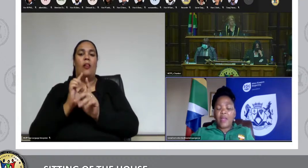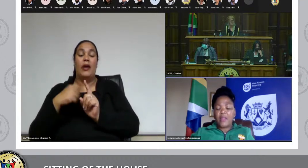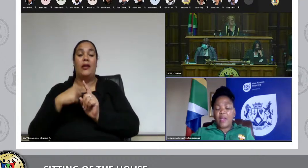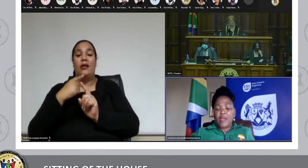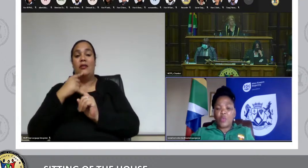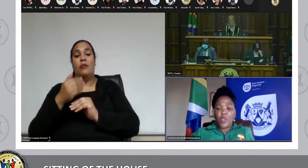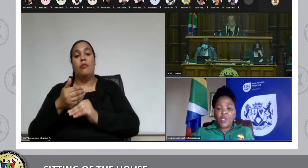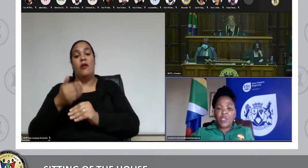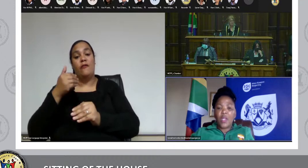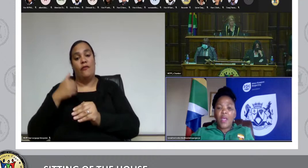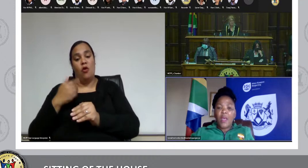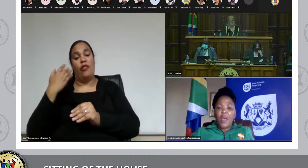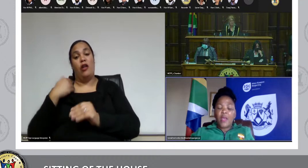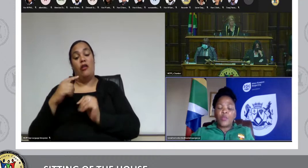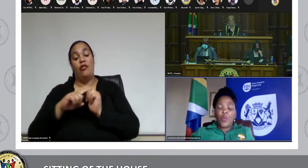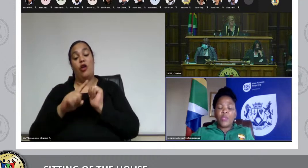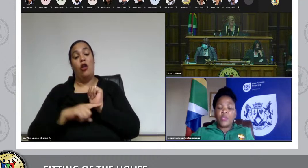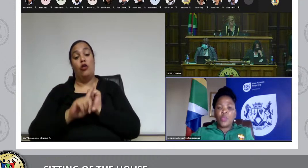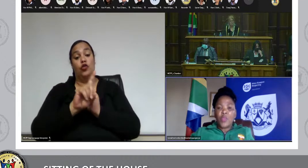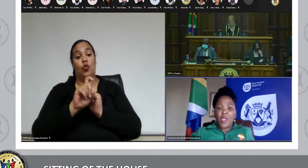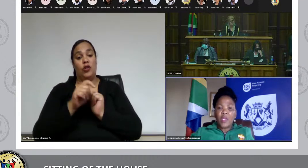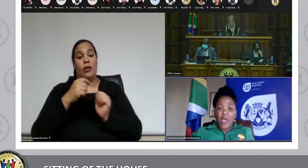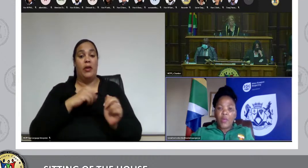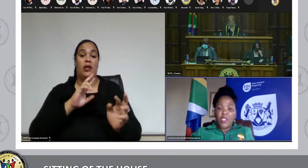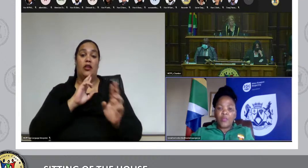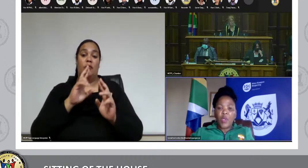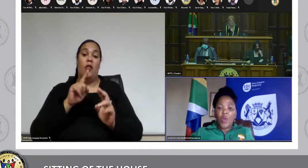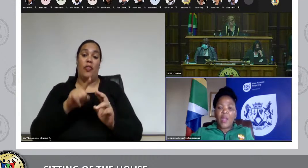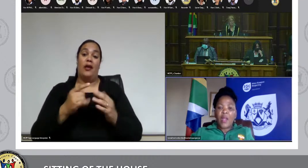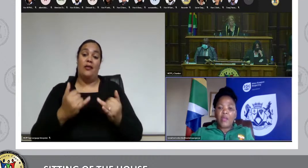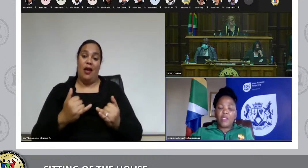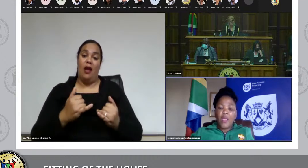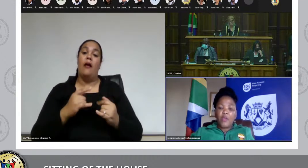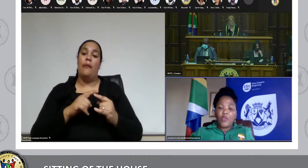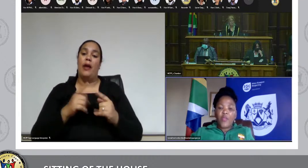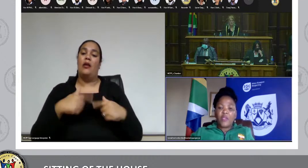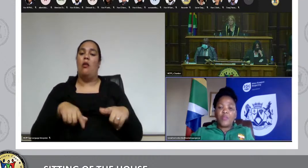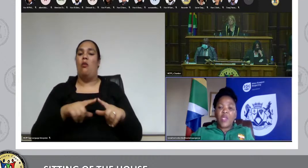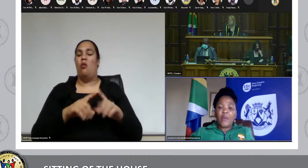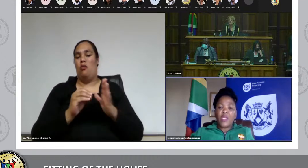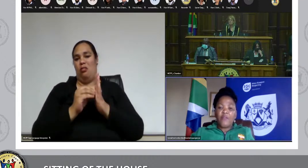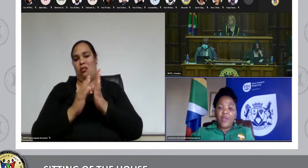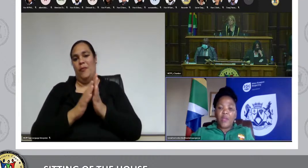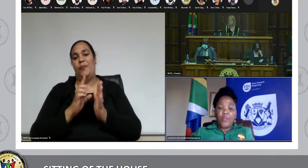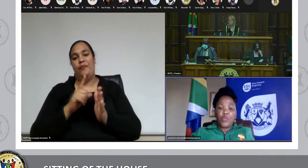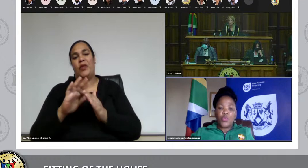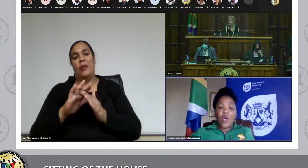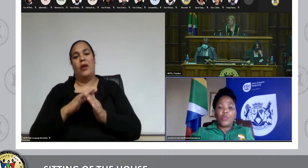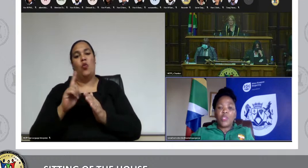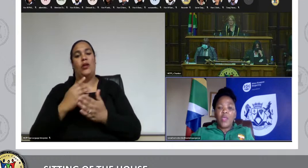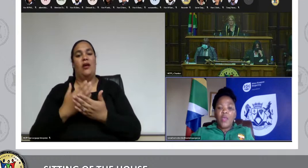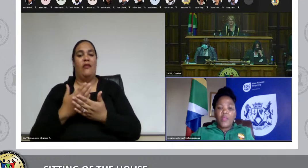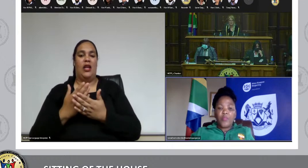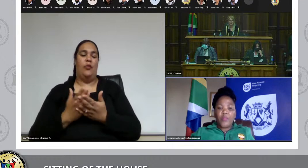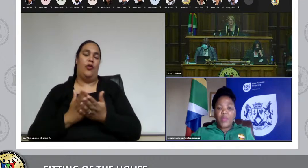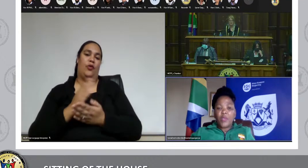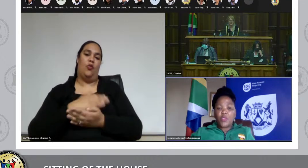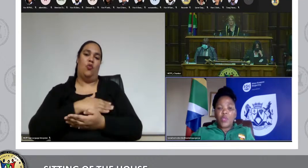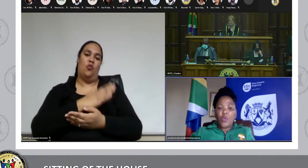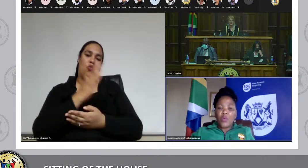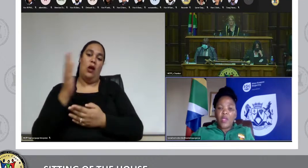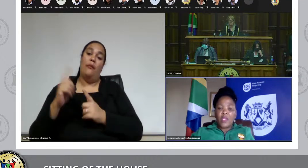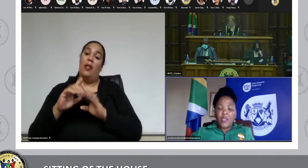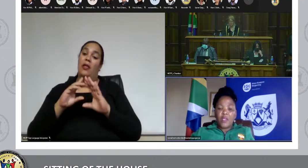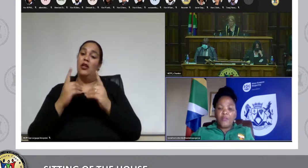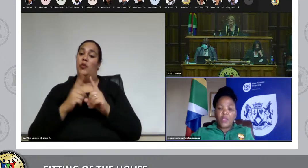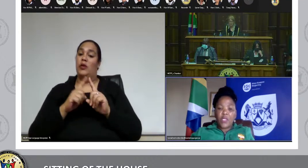indicated earlier in the last question, I responded to that now it has been localized so that it becomes available throughout. The department